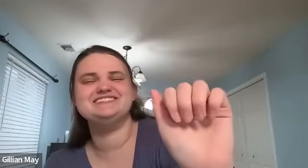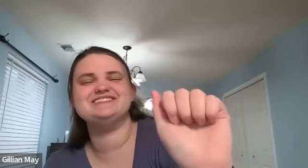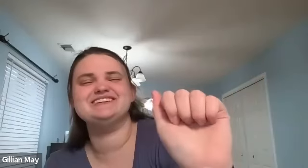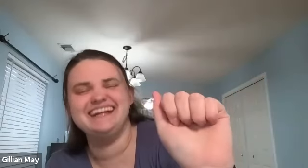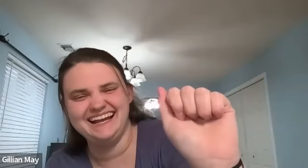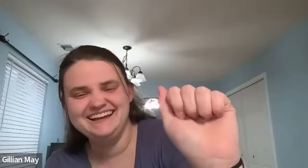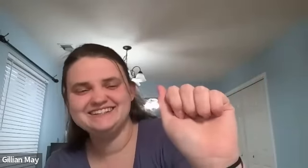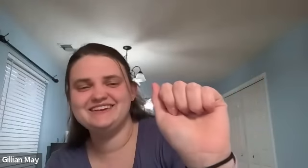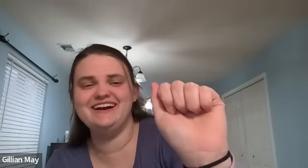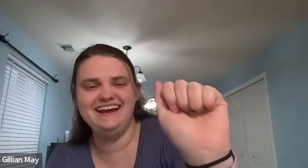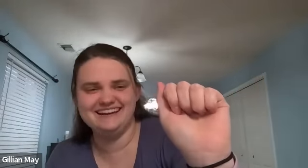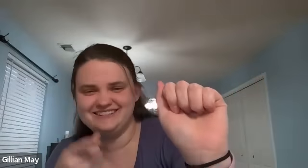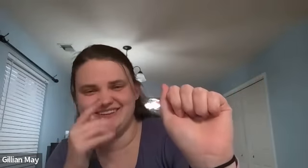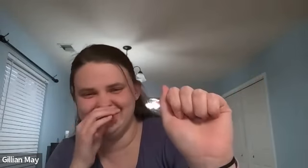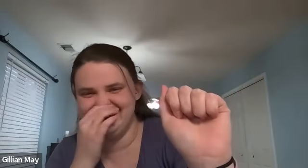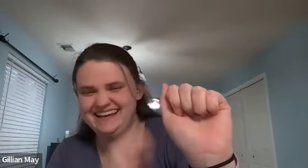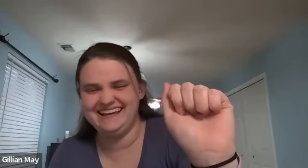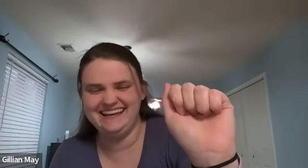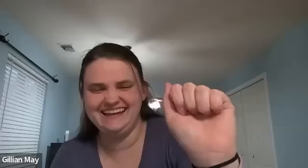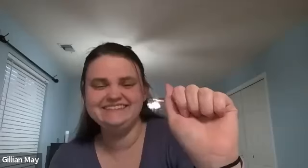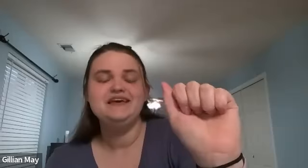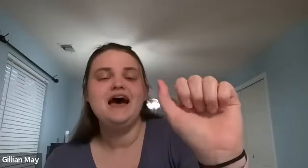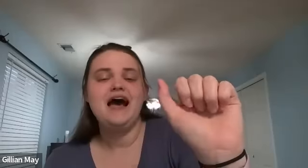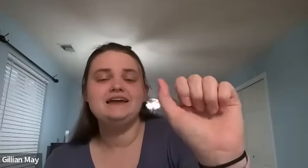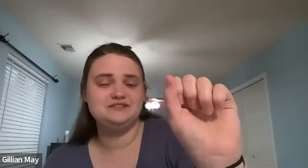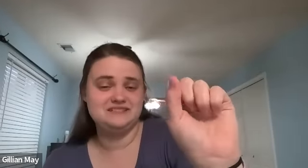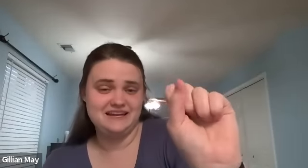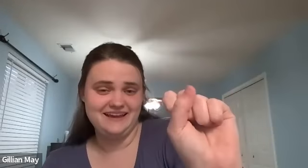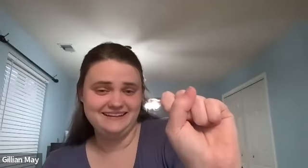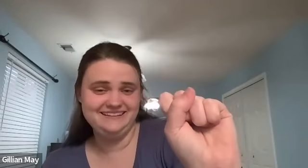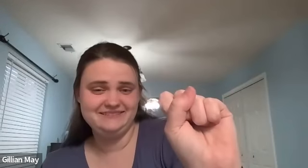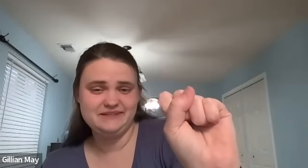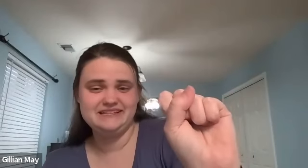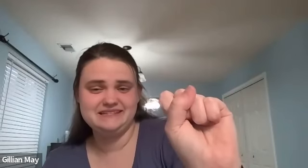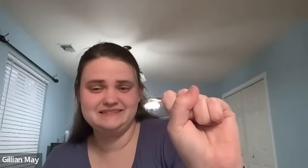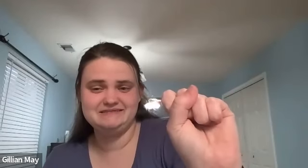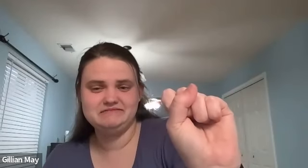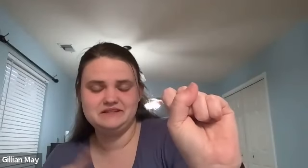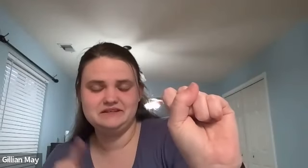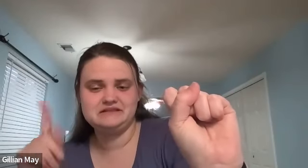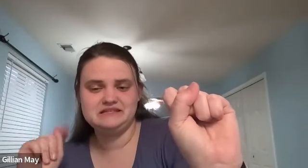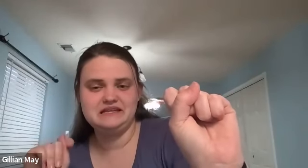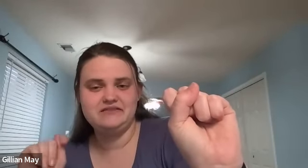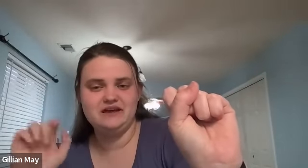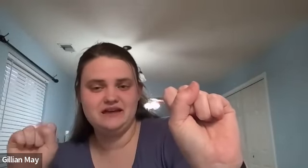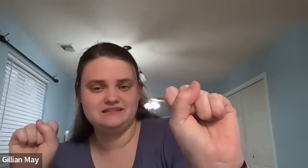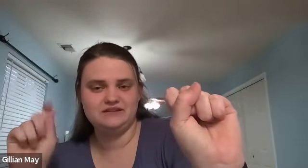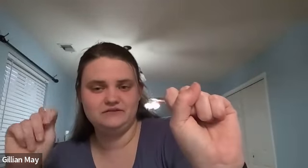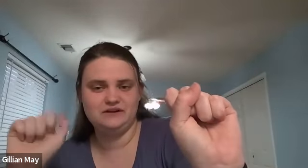Sure. Sorry, I just saw that. I can understand that because the T and the S can look very